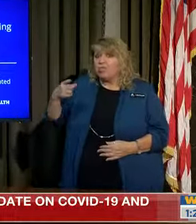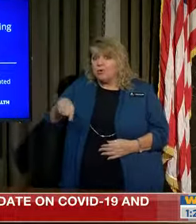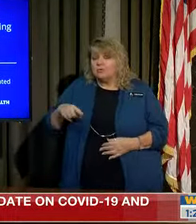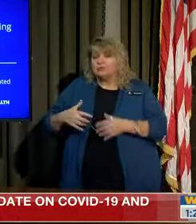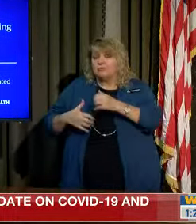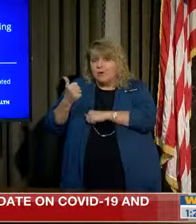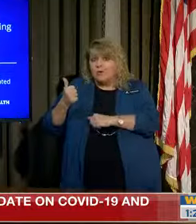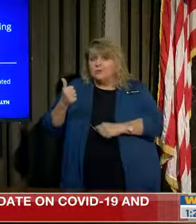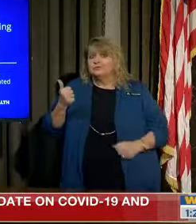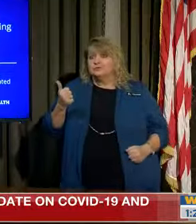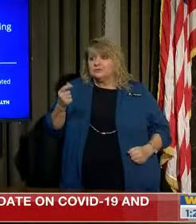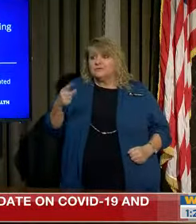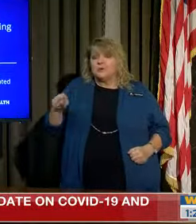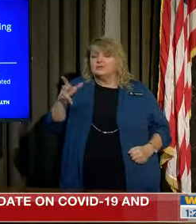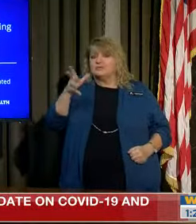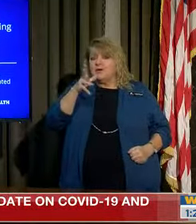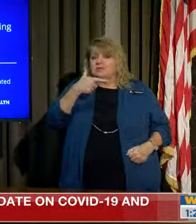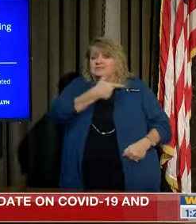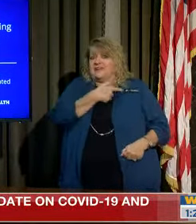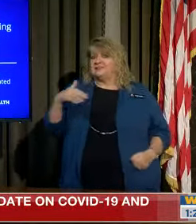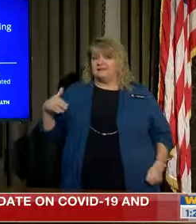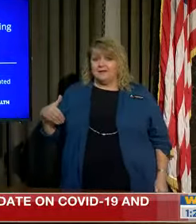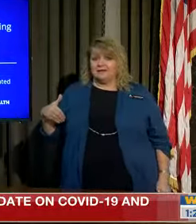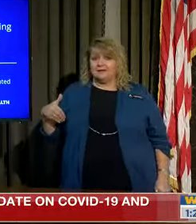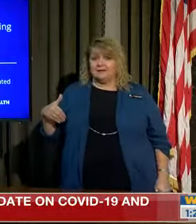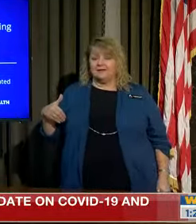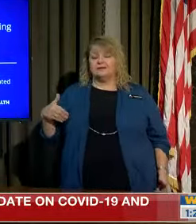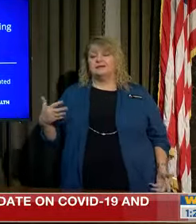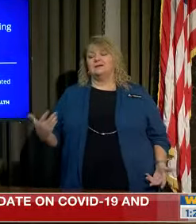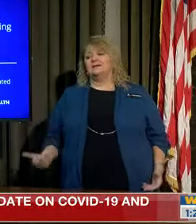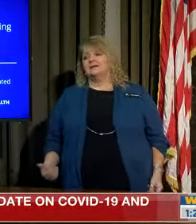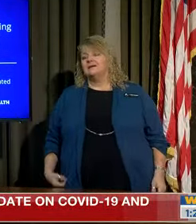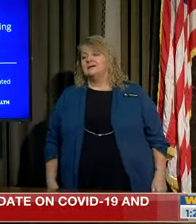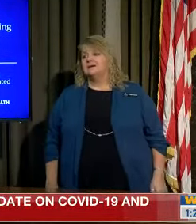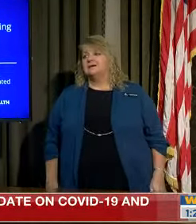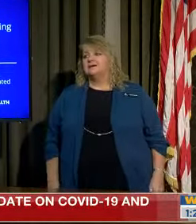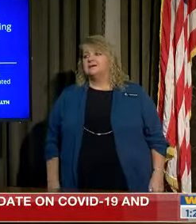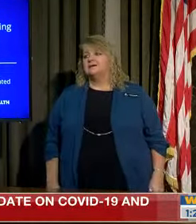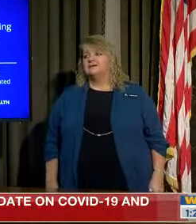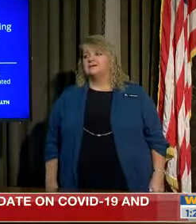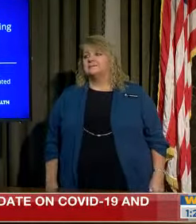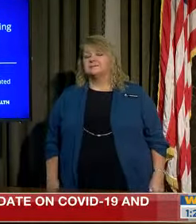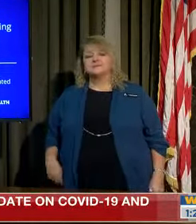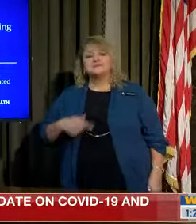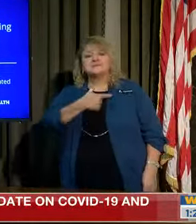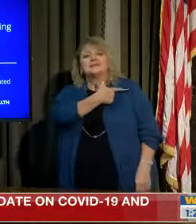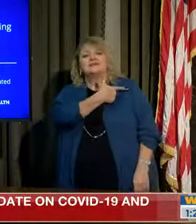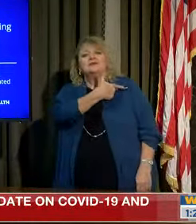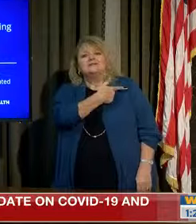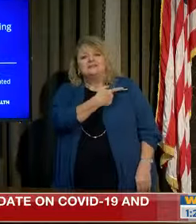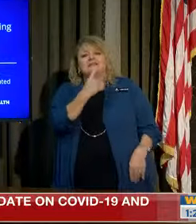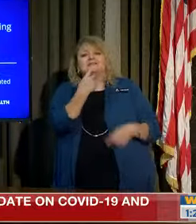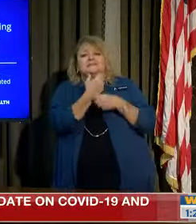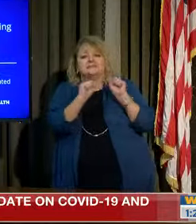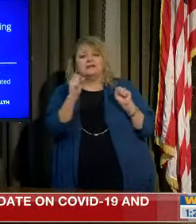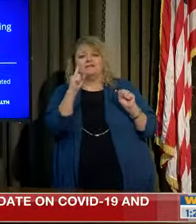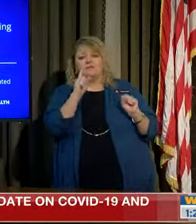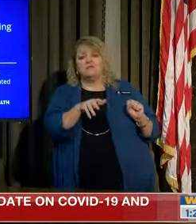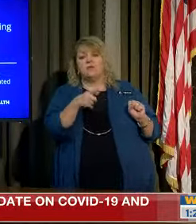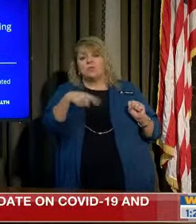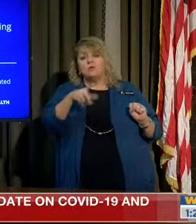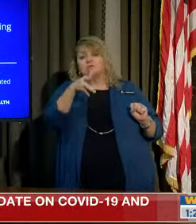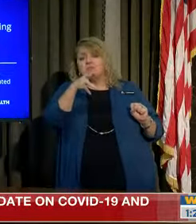The data continues to grow here. The COVID-19 vaccines are safe in pregnancy, and they confer a lot